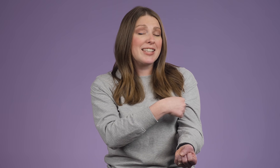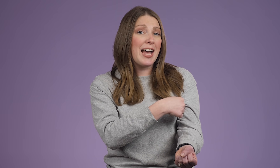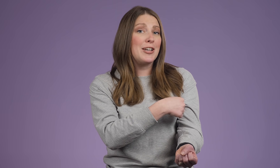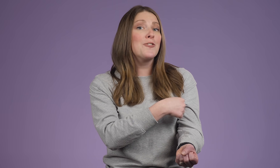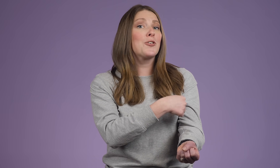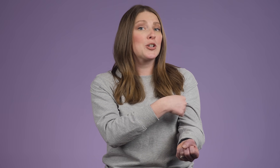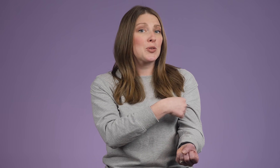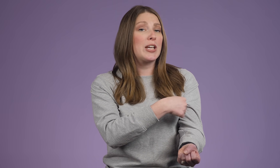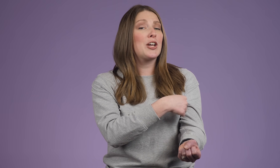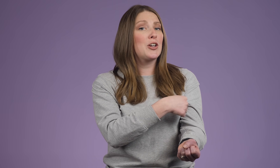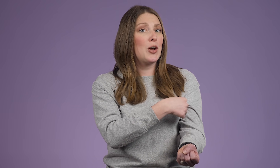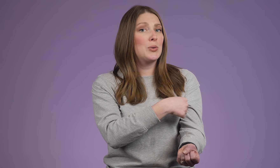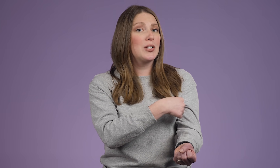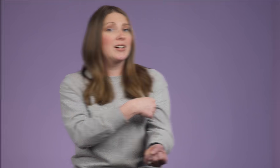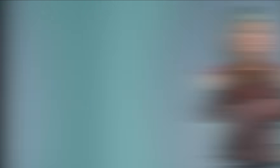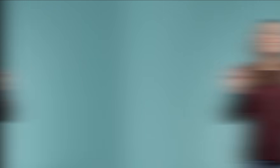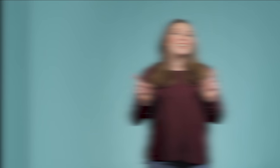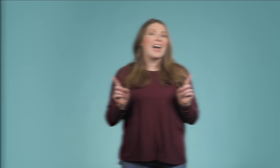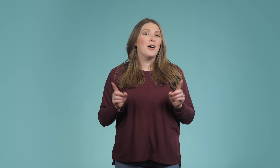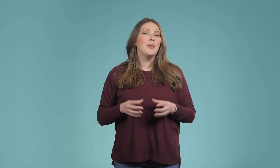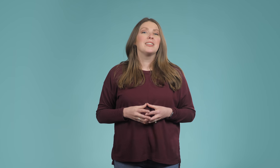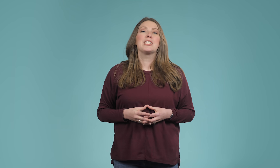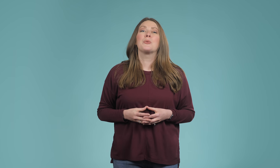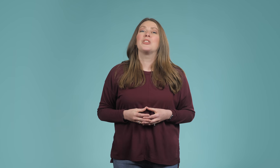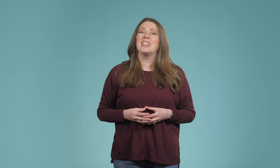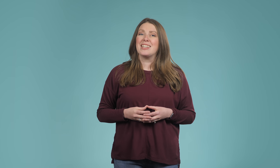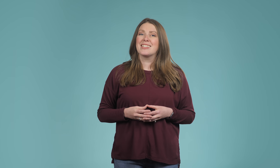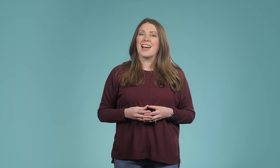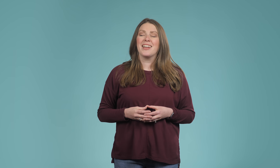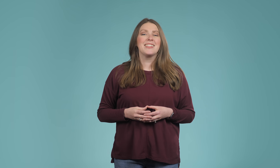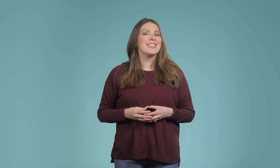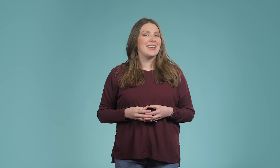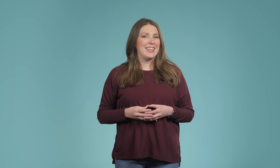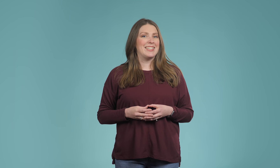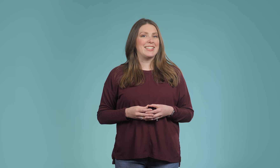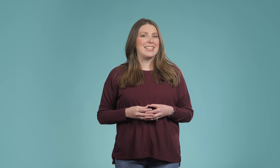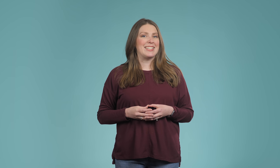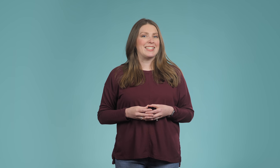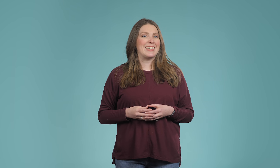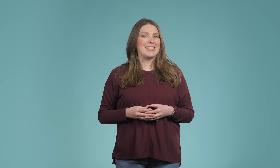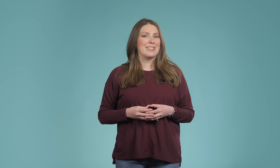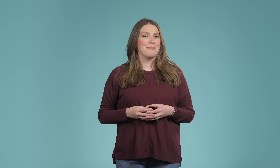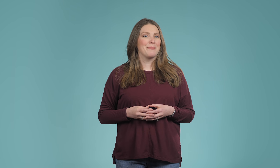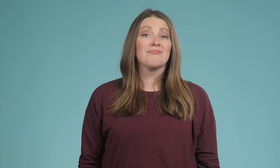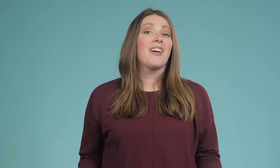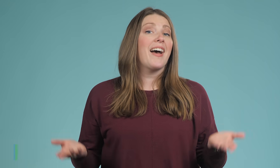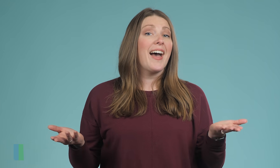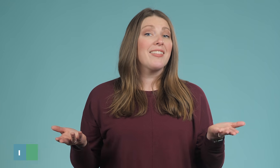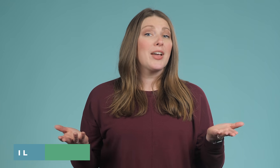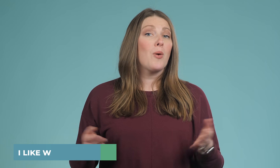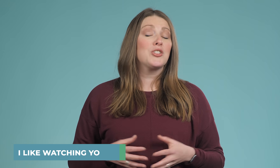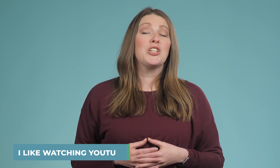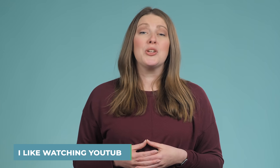sign for a drink Coke. Now let's put these signs into sentences. I like watching